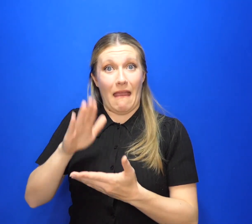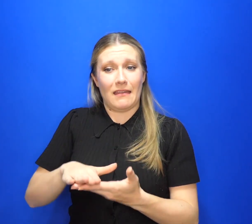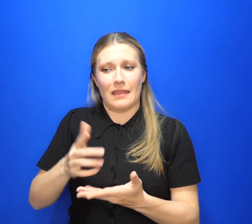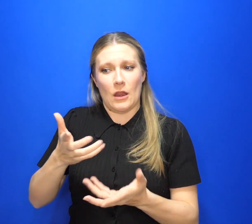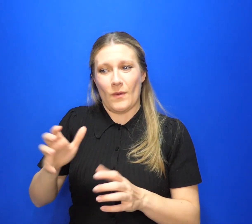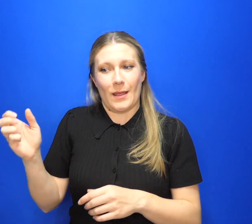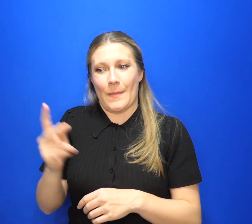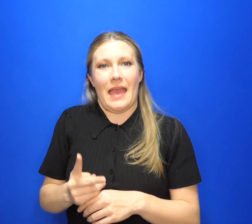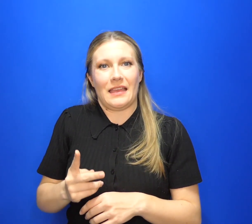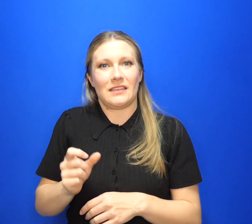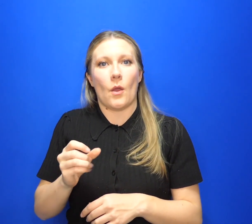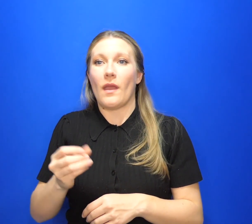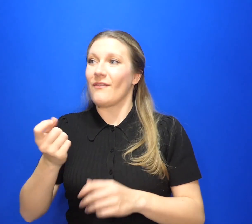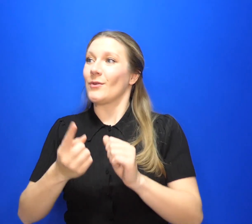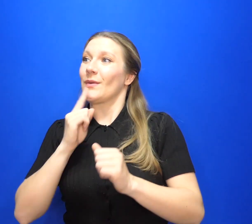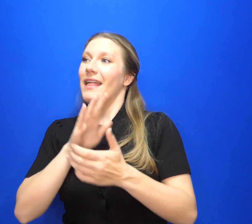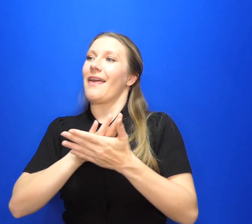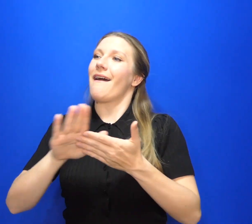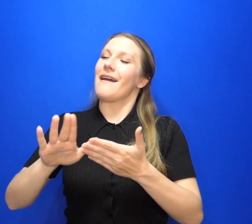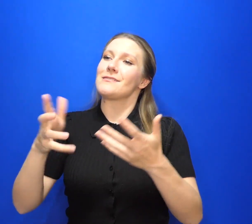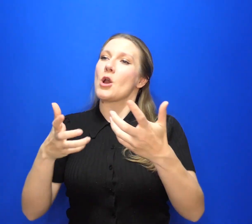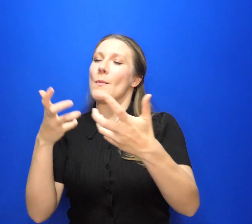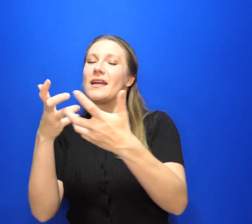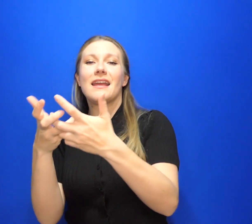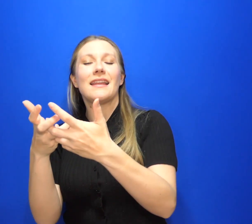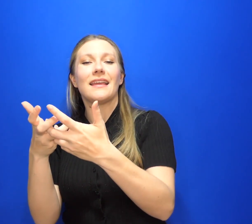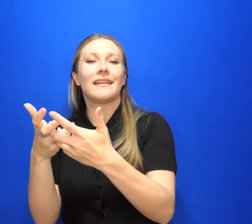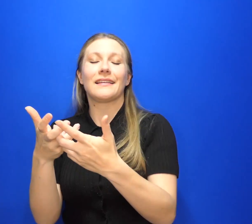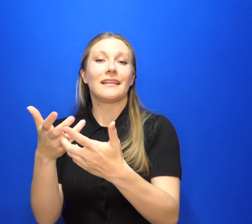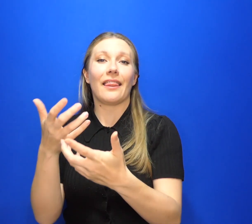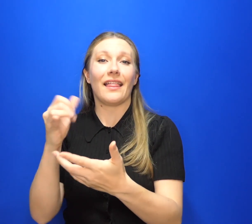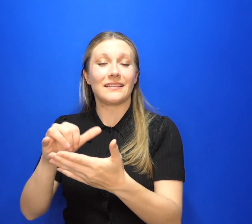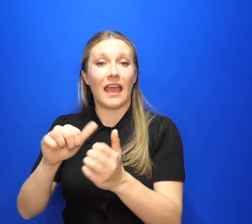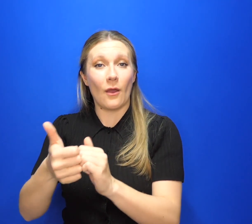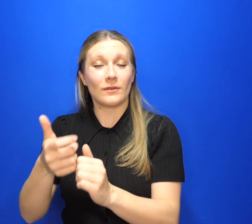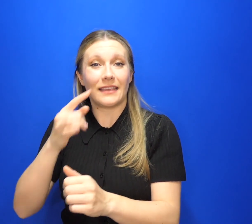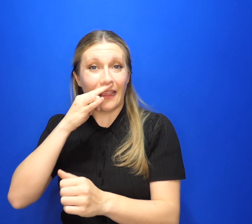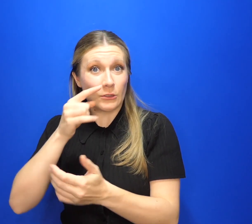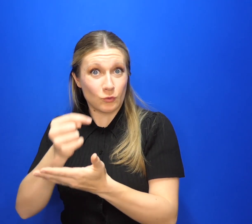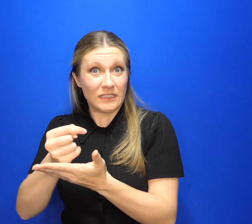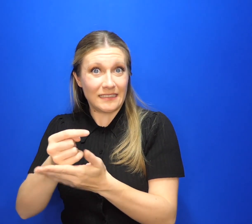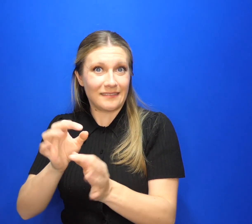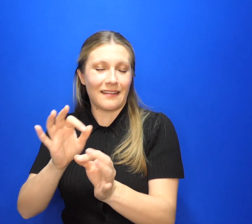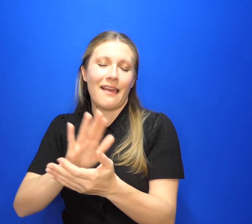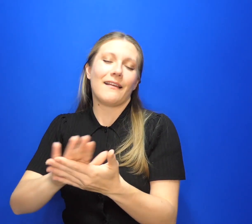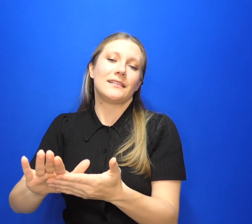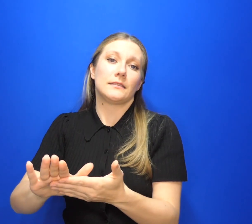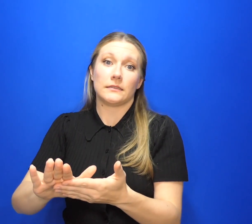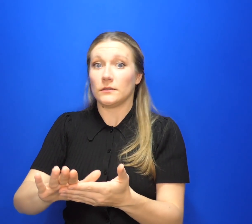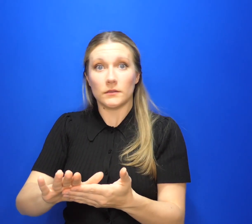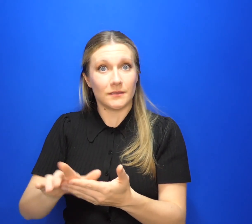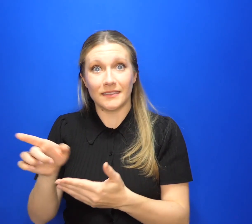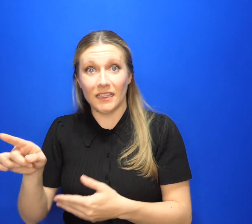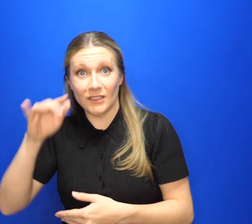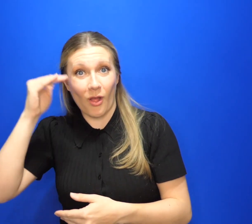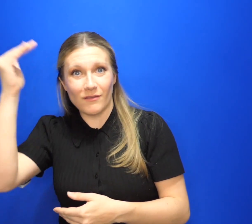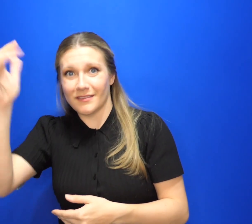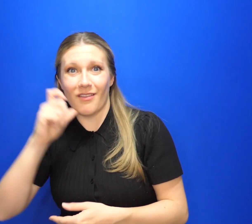It's how kids get treated. Adults do not get treated that way. And by the way, if your husband's a doctor or your